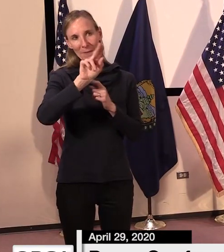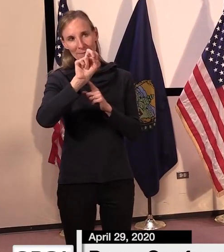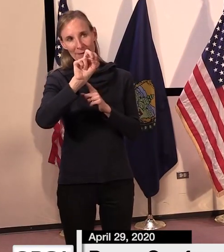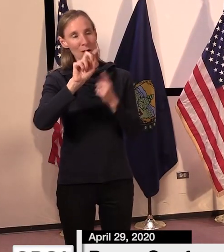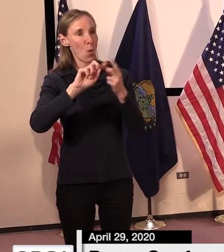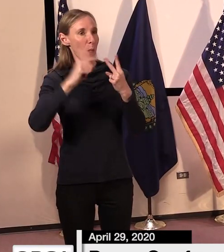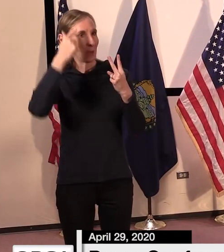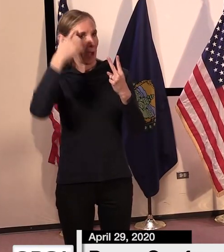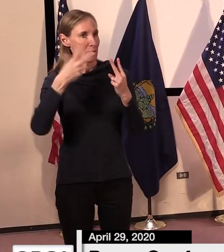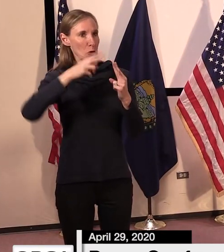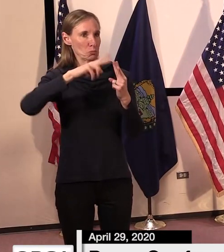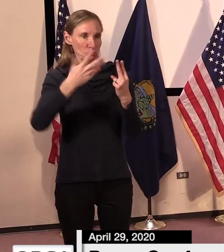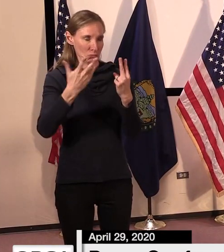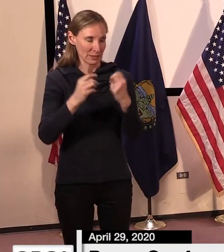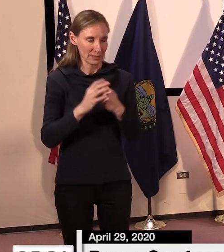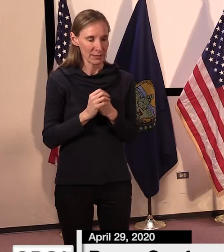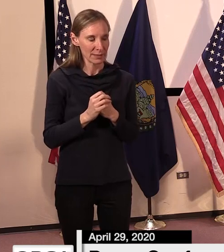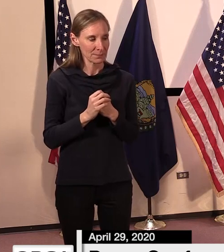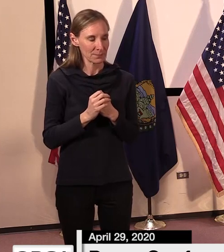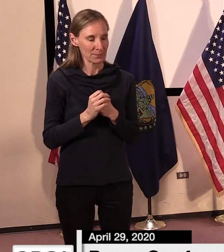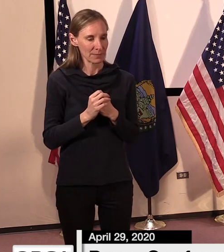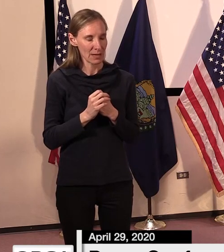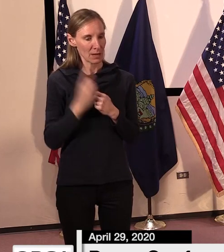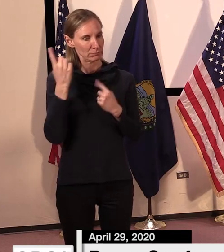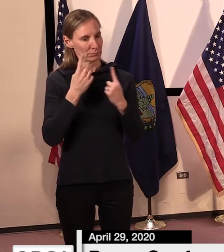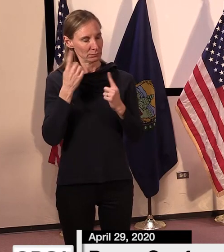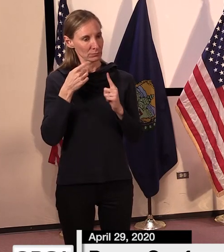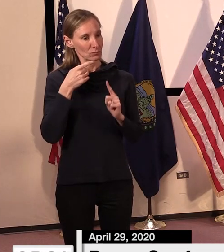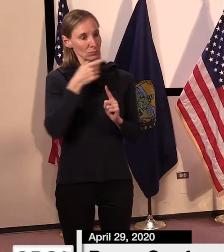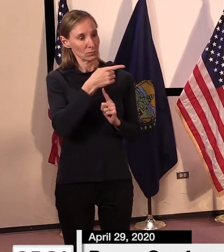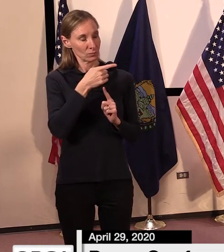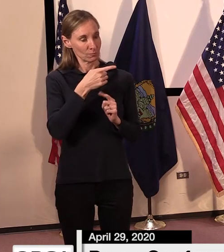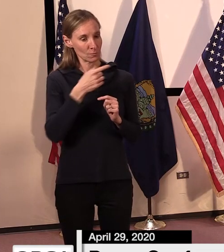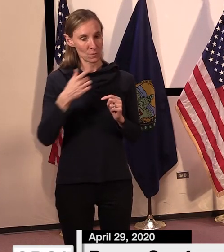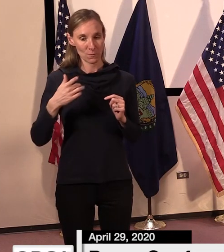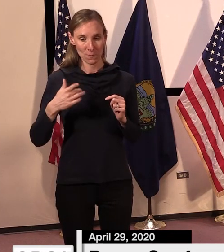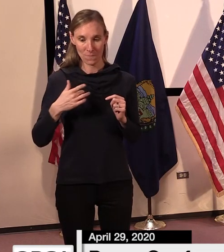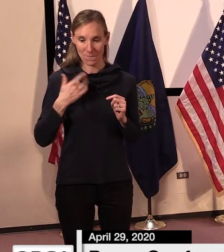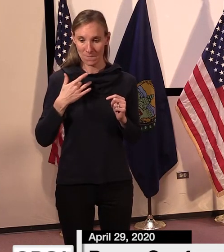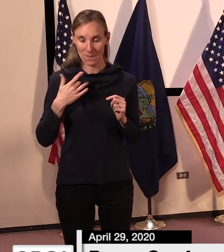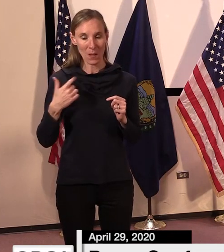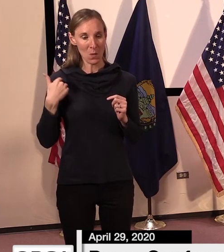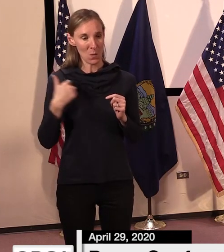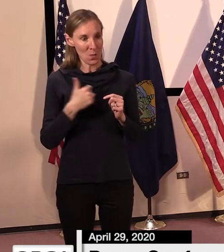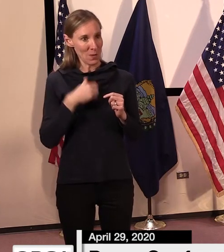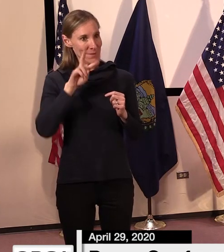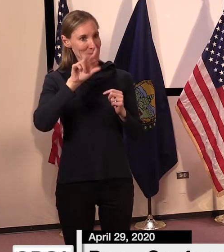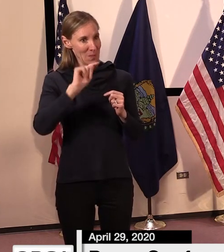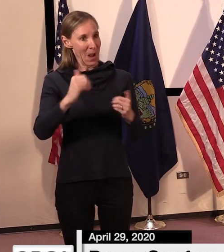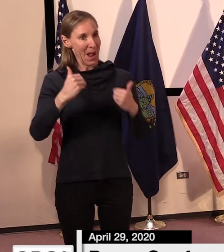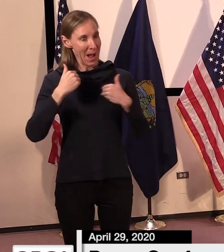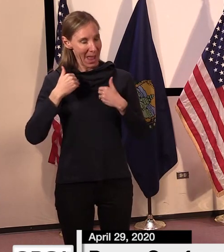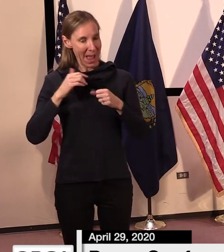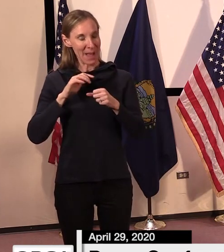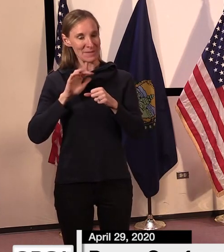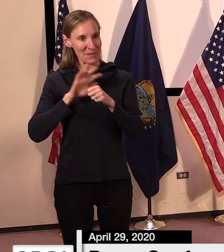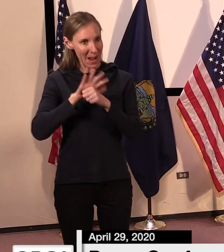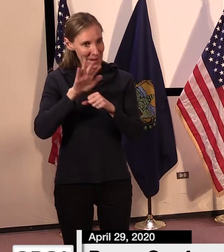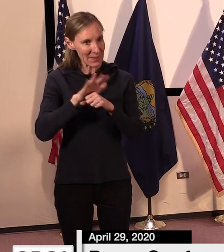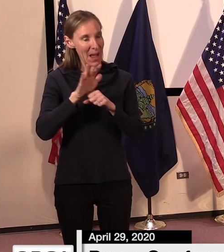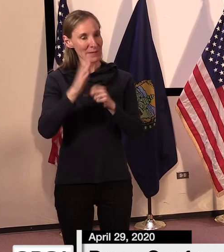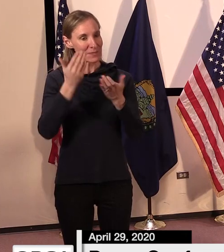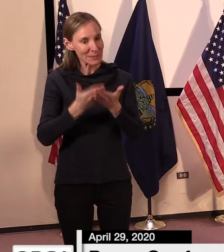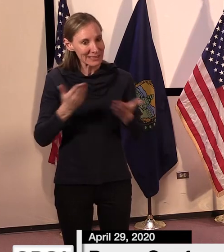the governor, depending on who. I'm wondering, how confident are you that the state has the essential supplies for this increased testing? I assume